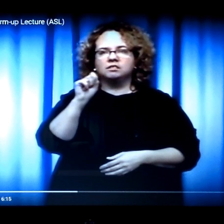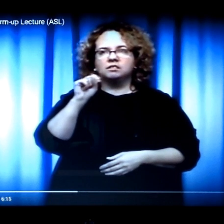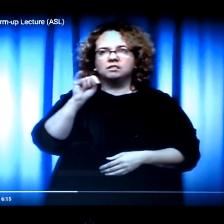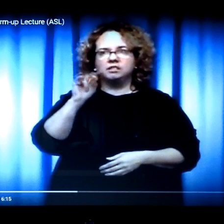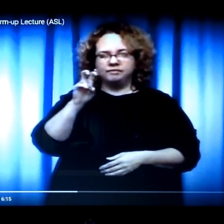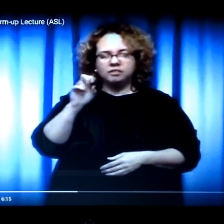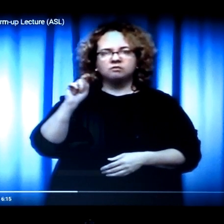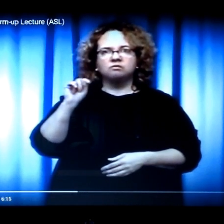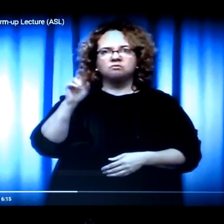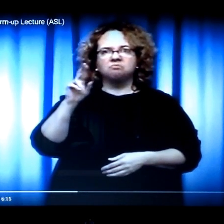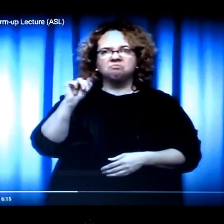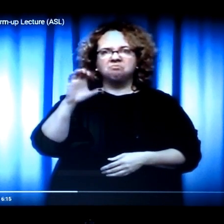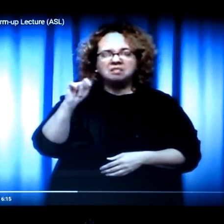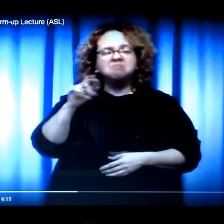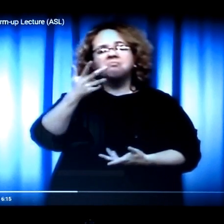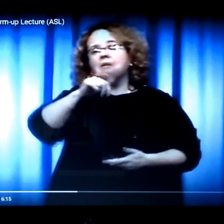digestible exits the body.